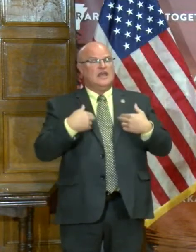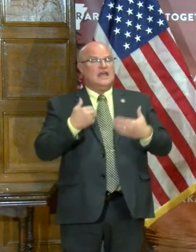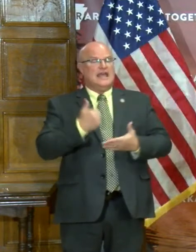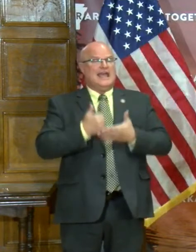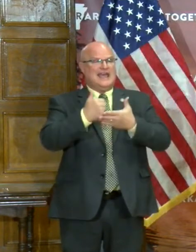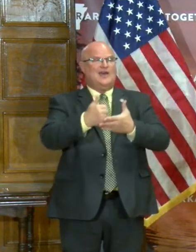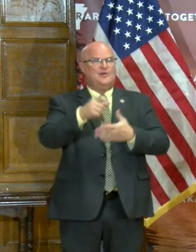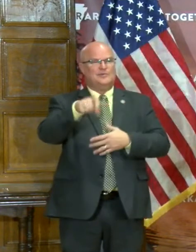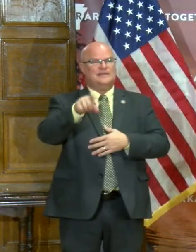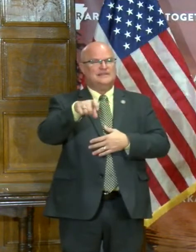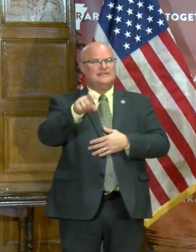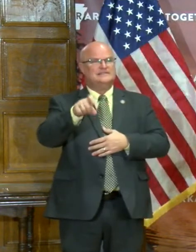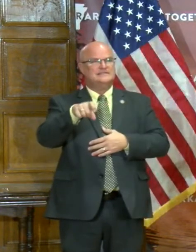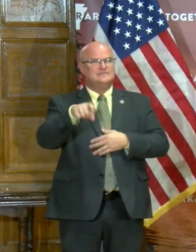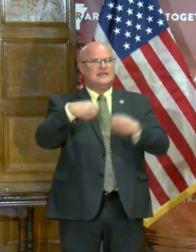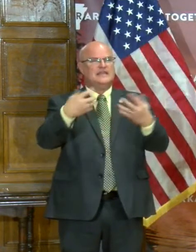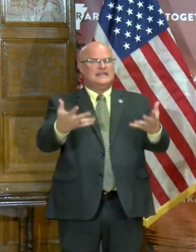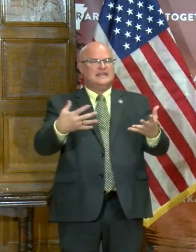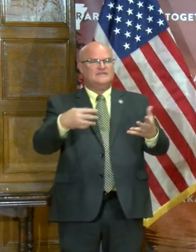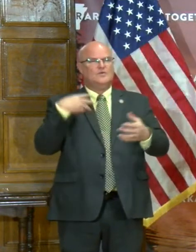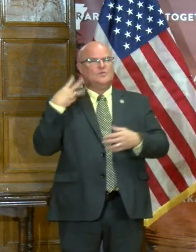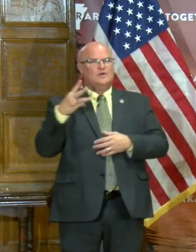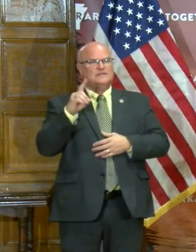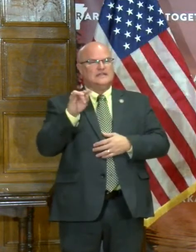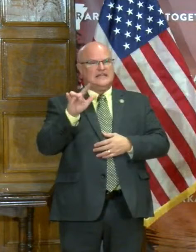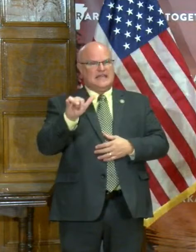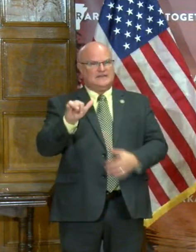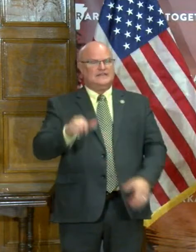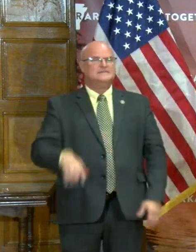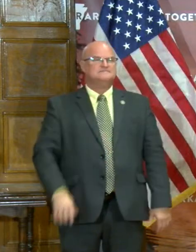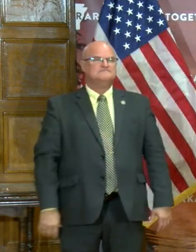needs to be given to Washington County.